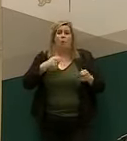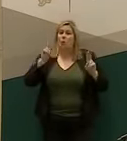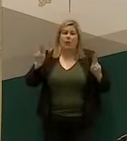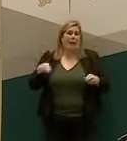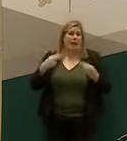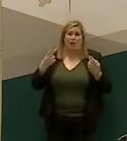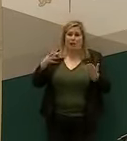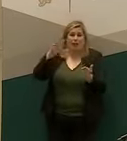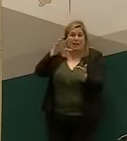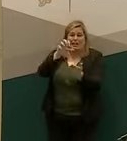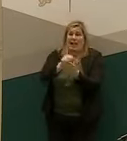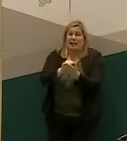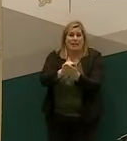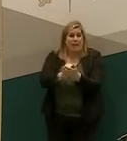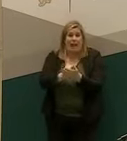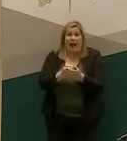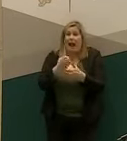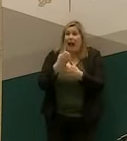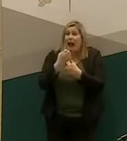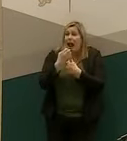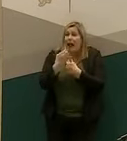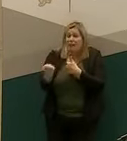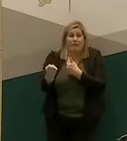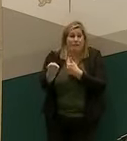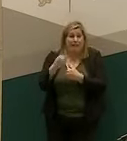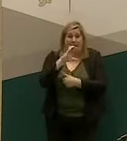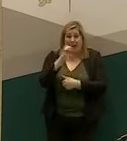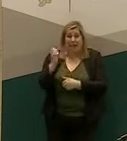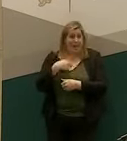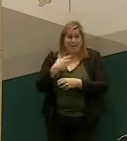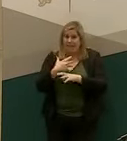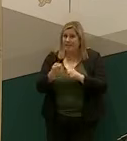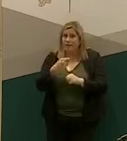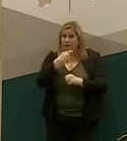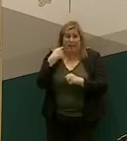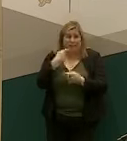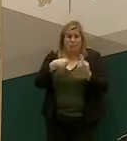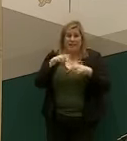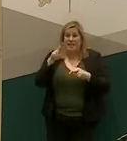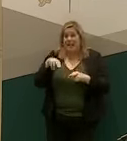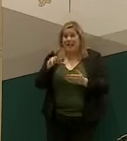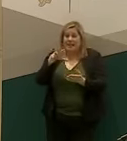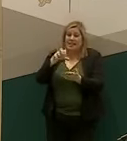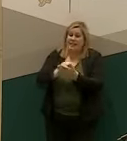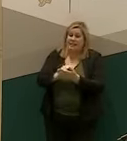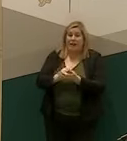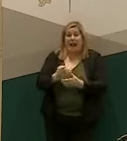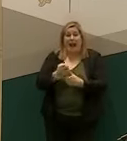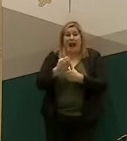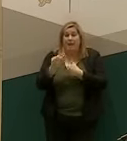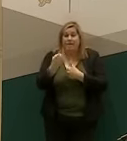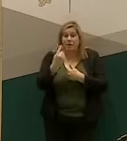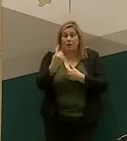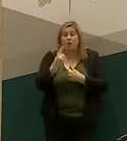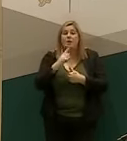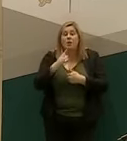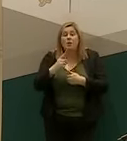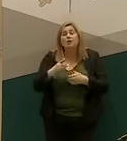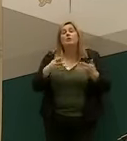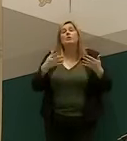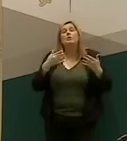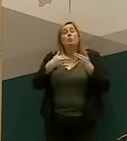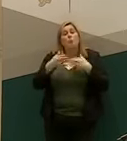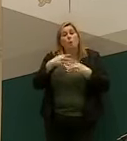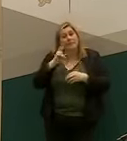case of COVID-19 deaths. There's no way we could claim that. I wouldn't want to claim that. What I'm saying is, first of all, there's an emerging picture of a